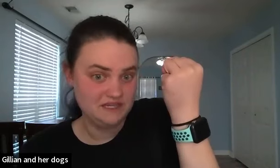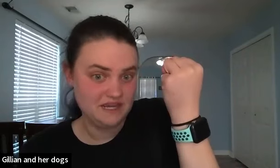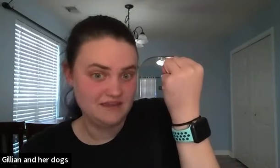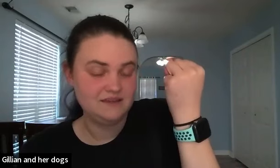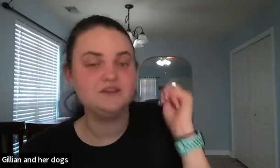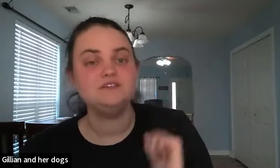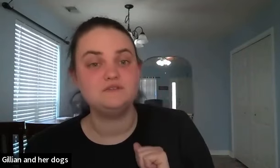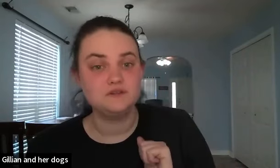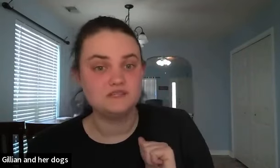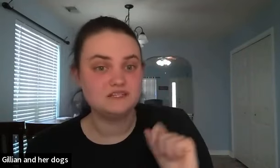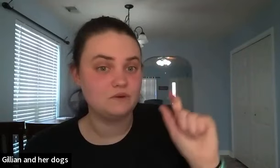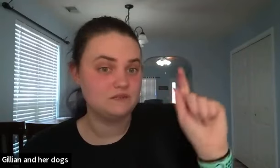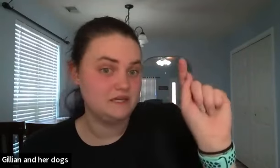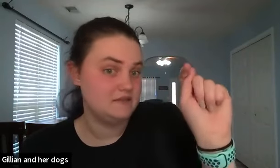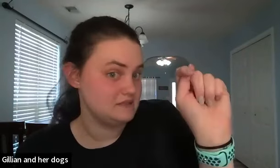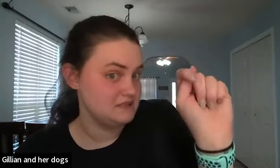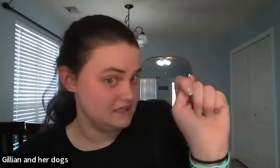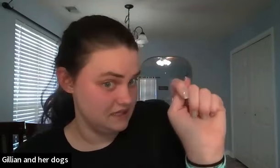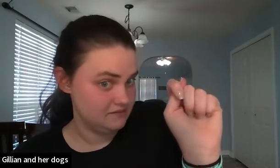Tuesday. So Tuesday is going to be the T.